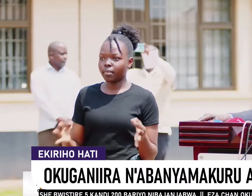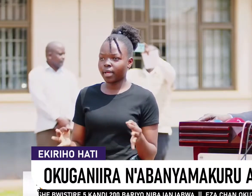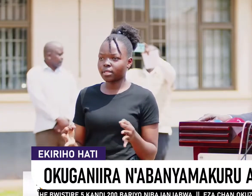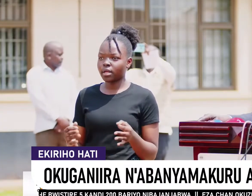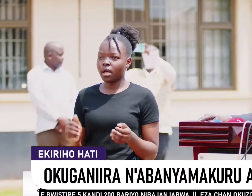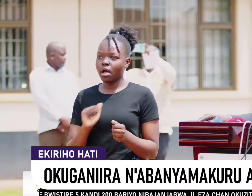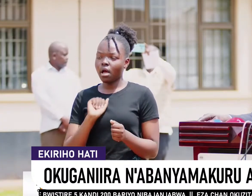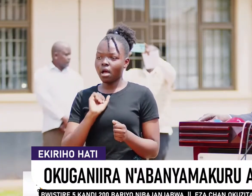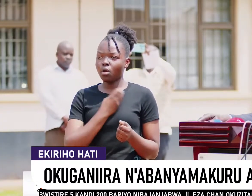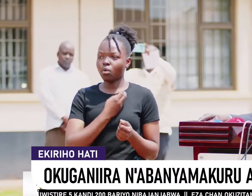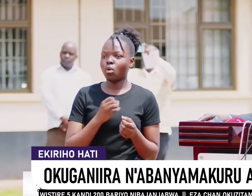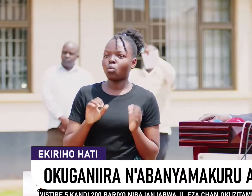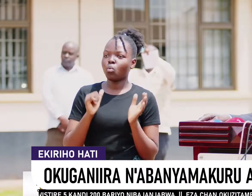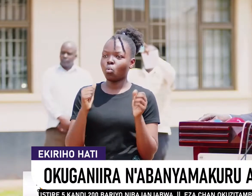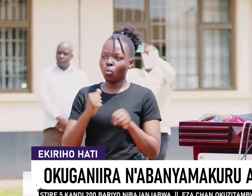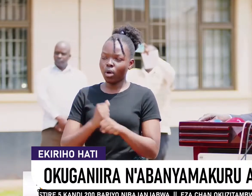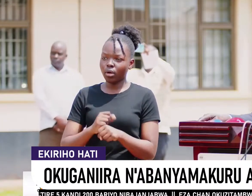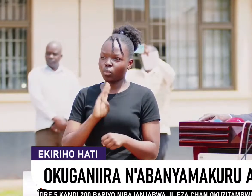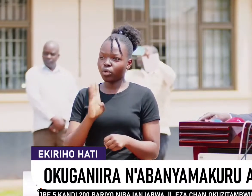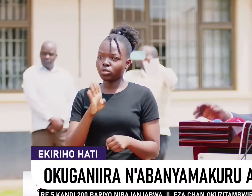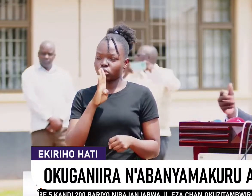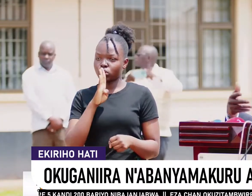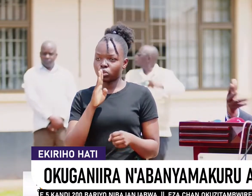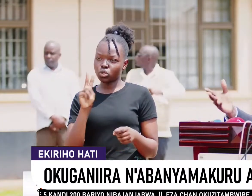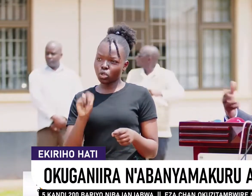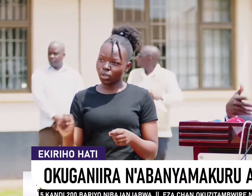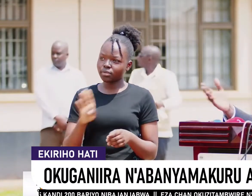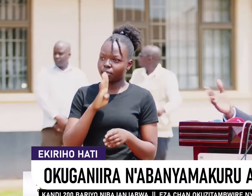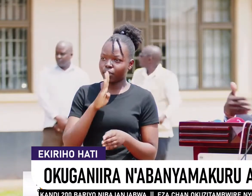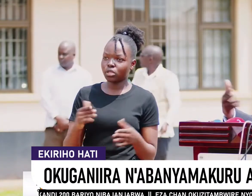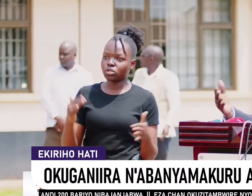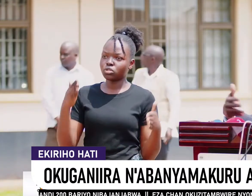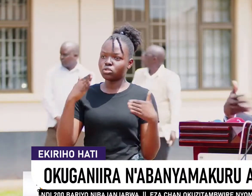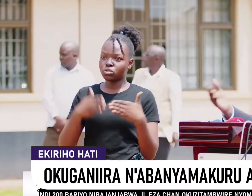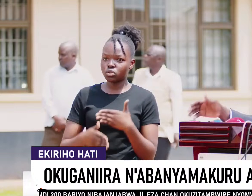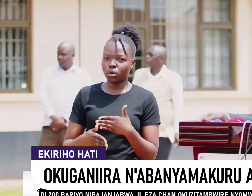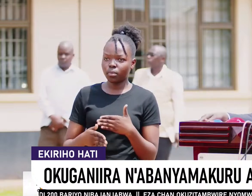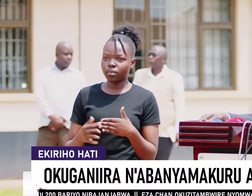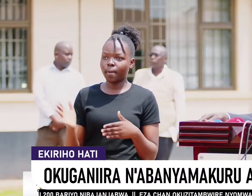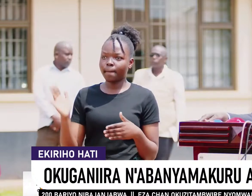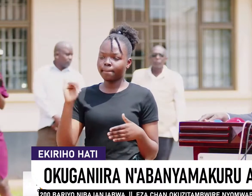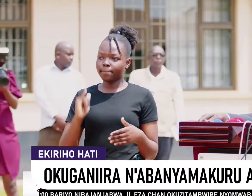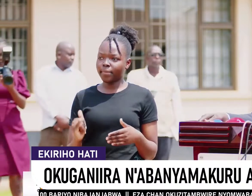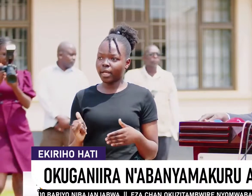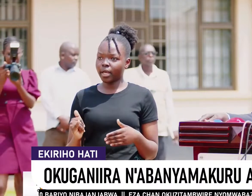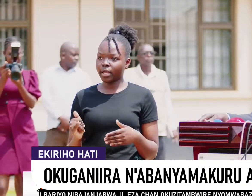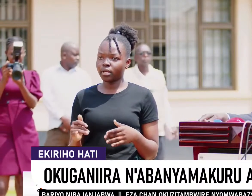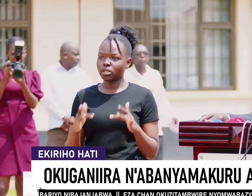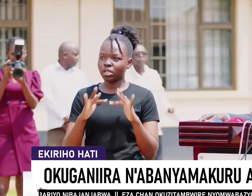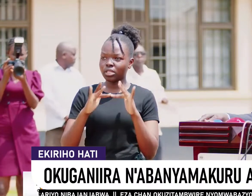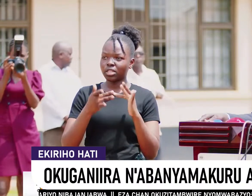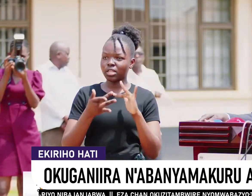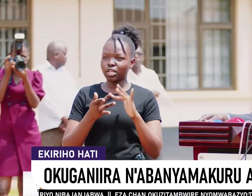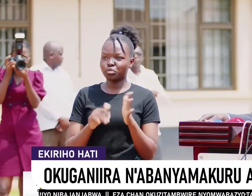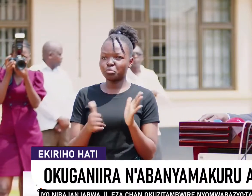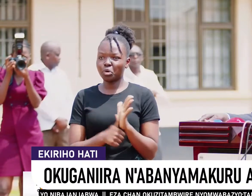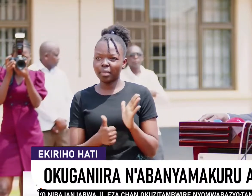disrupted or interrupted by inconsistent network coverage.